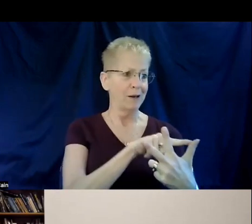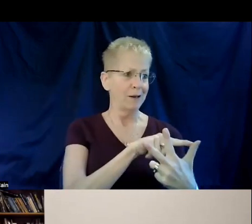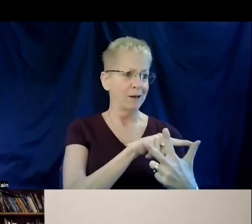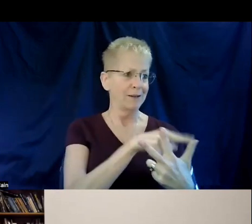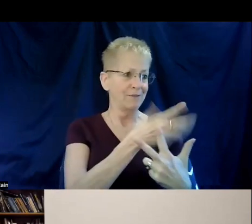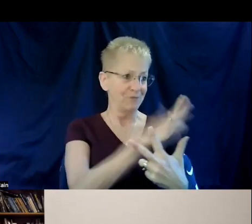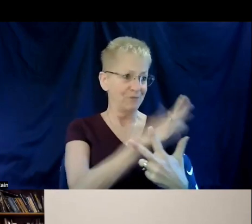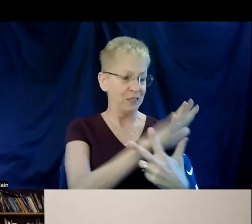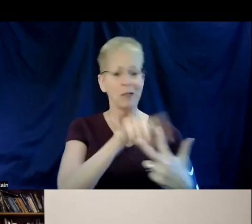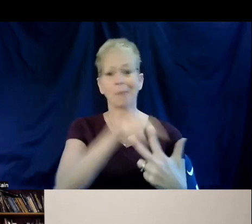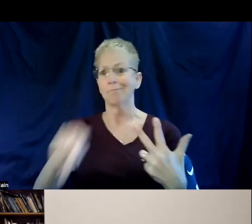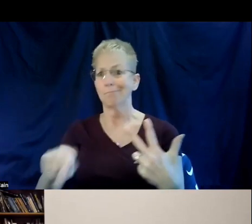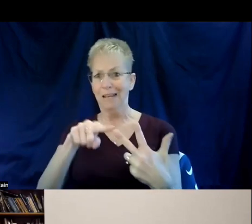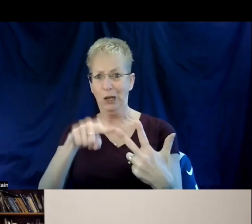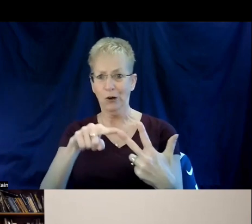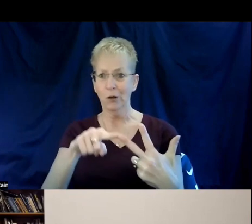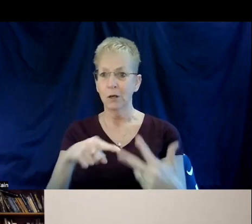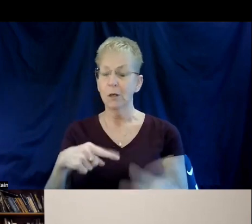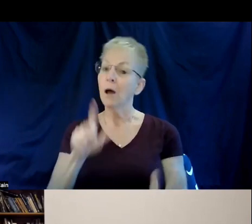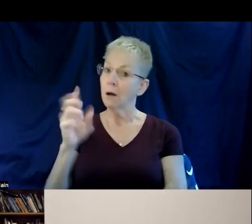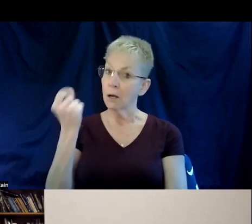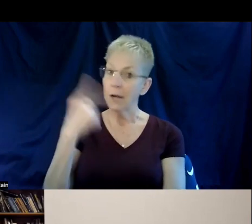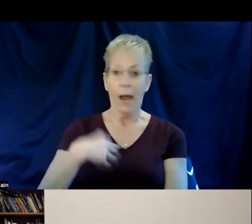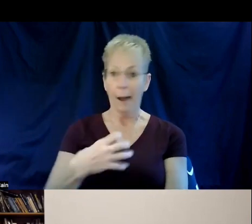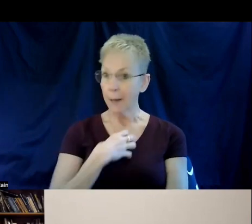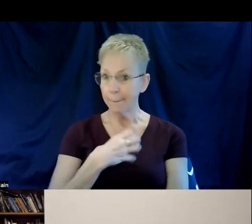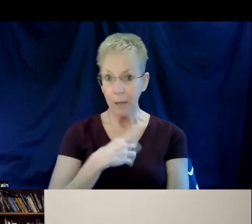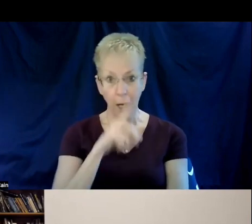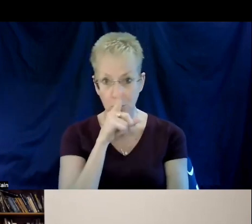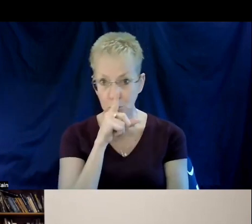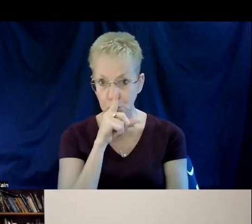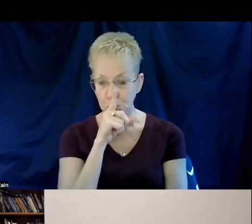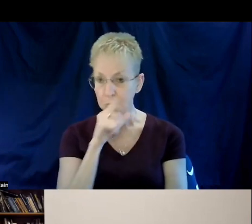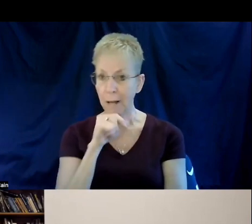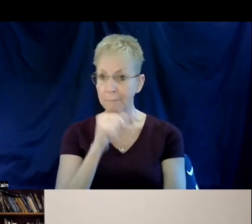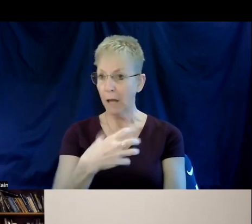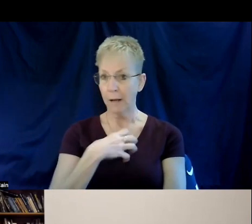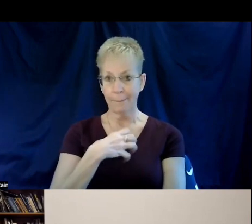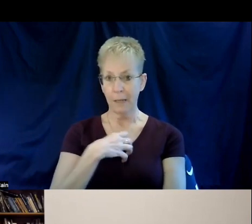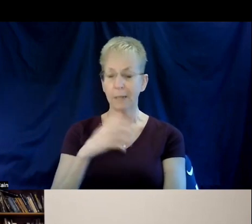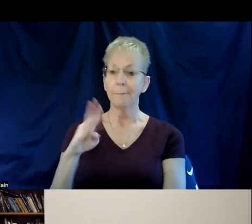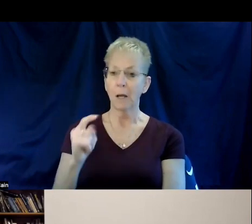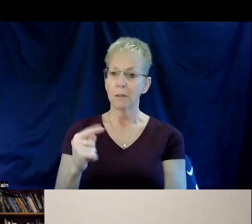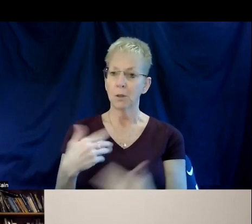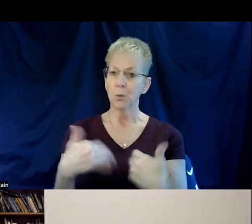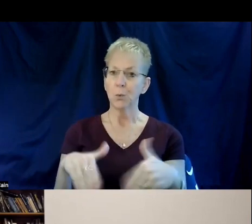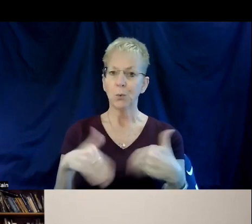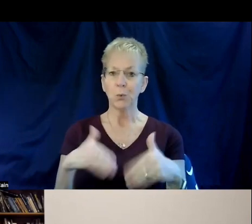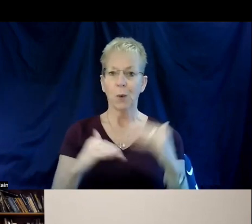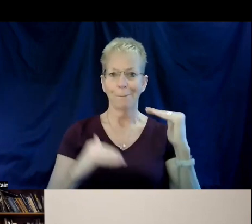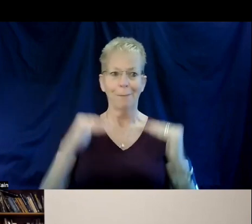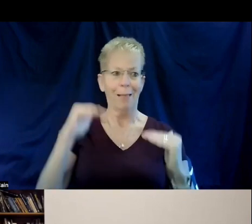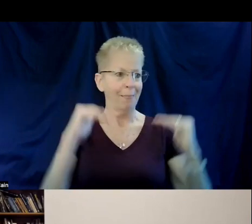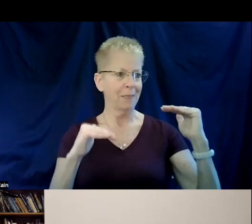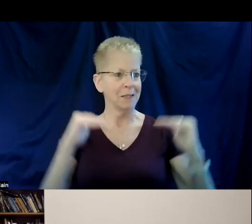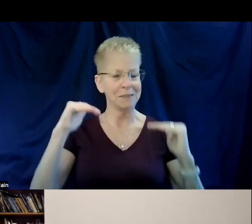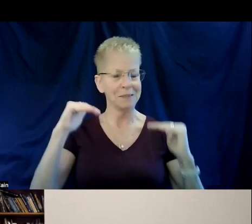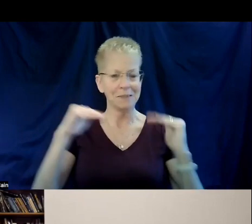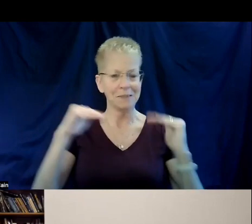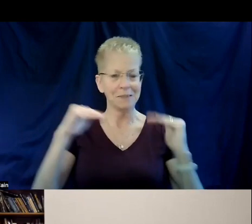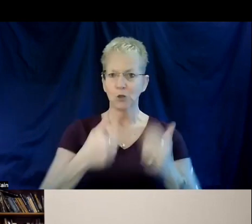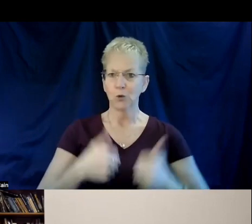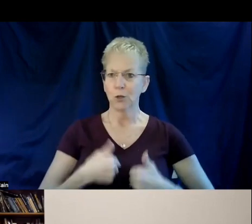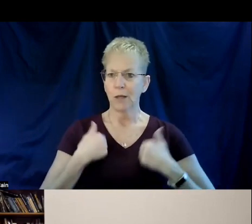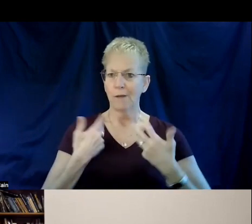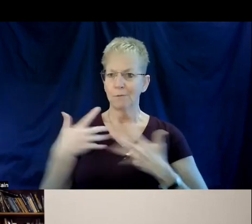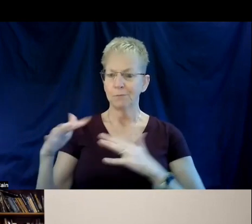Yeah. I'm not complaining. No, I get it. I get it. It's just a matter of balancing and scheduling your life.